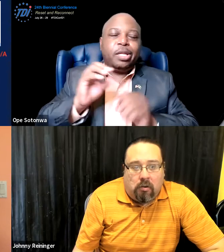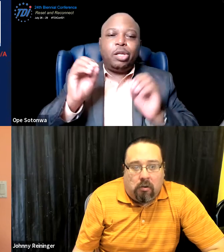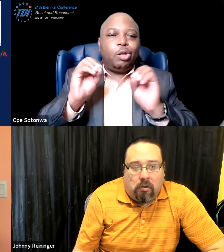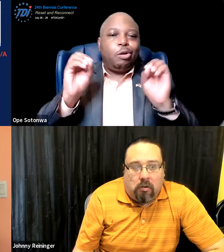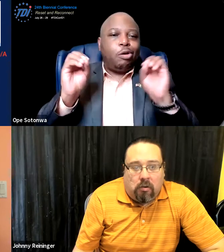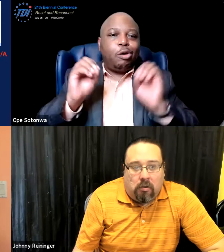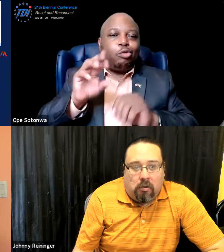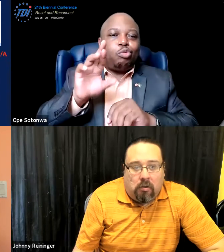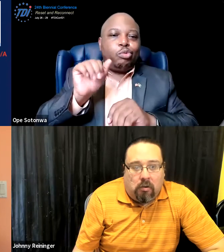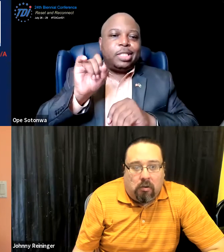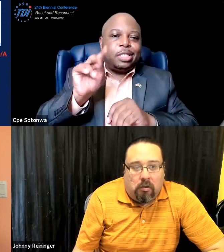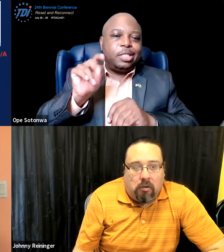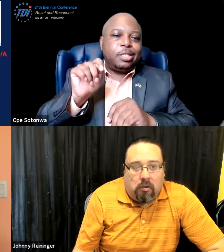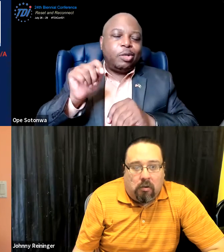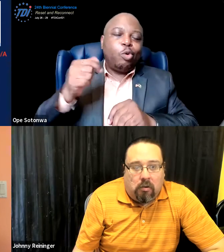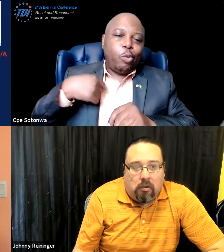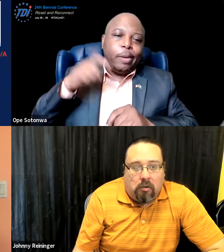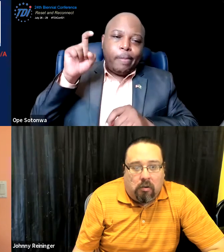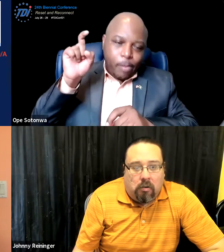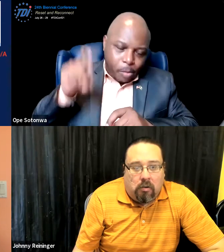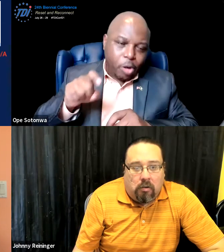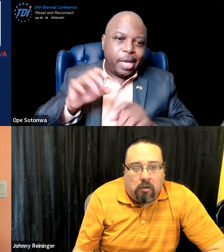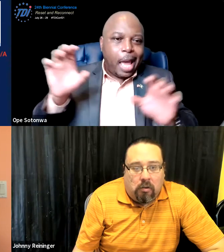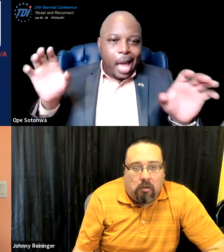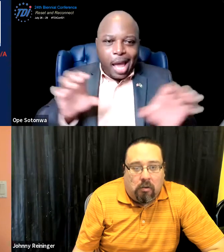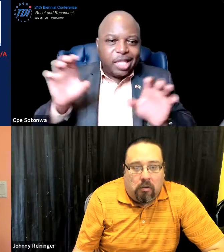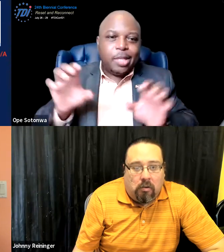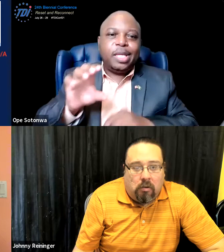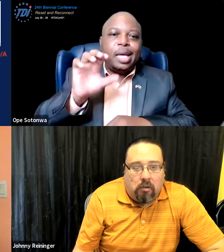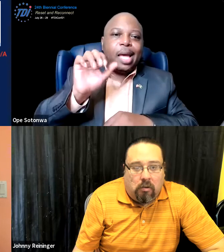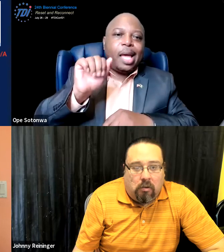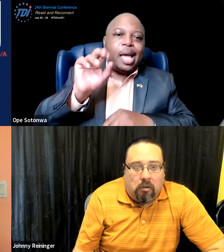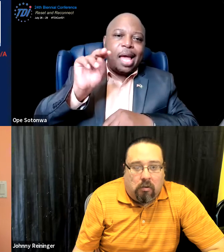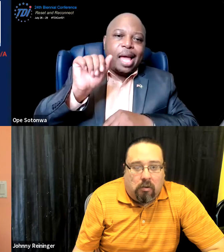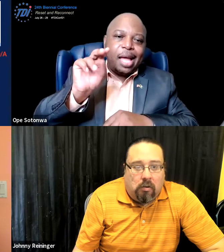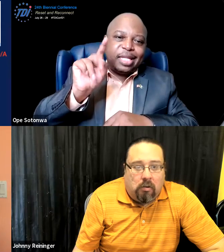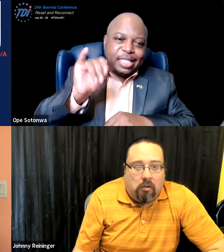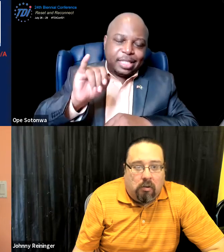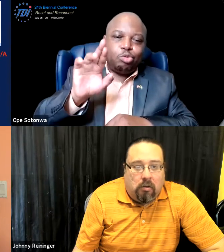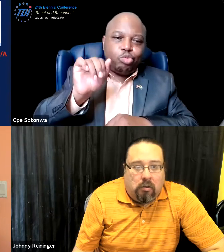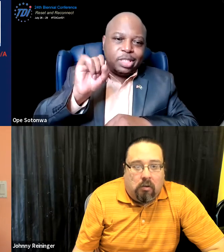that there's not enough resist. We